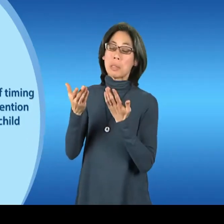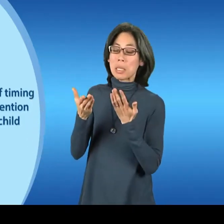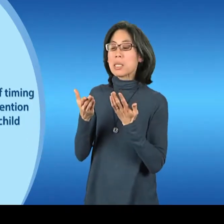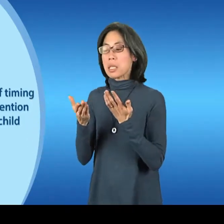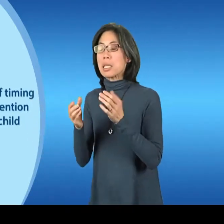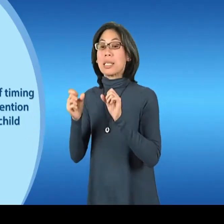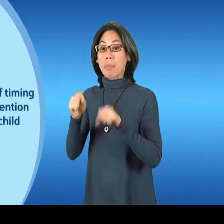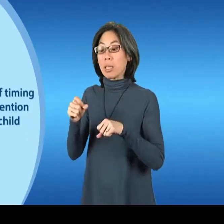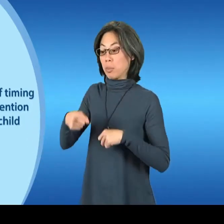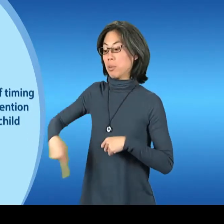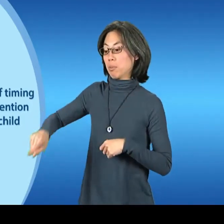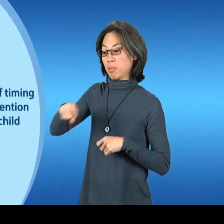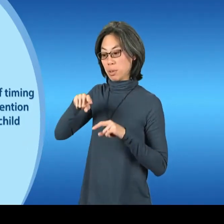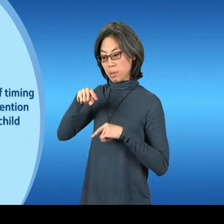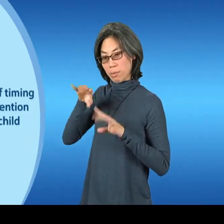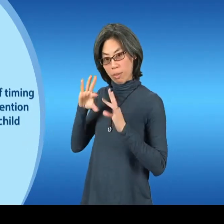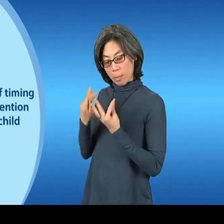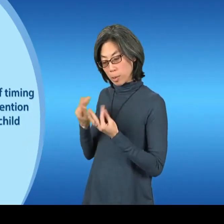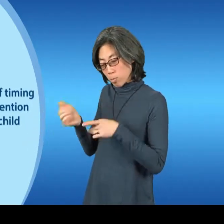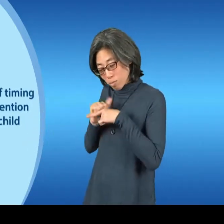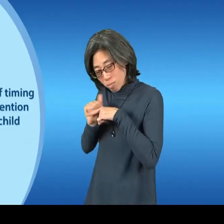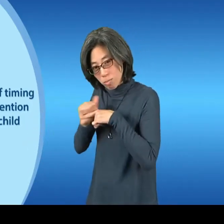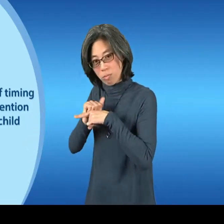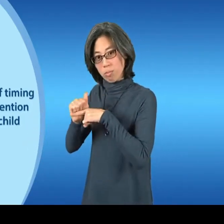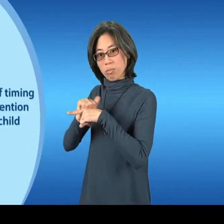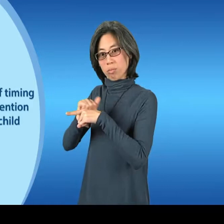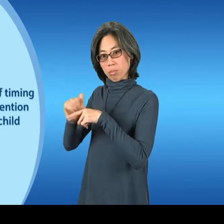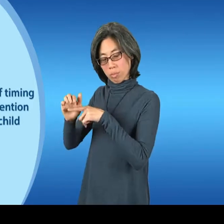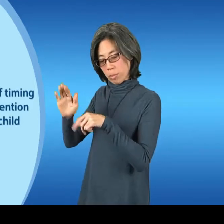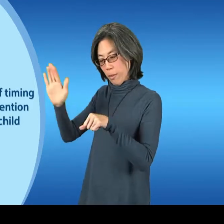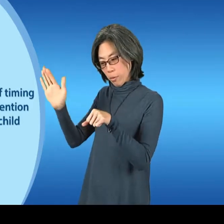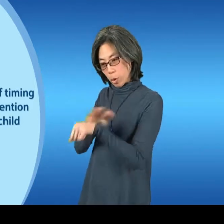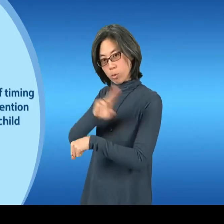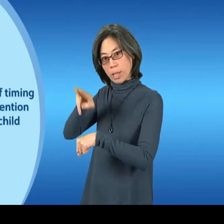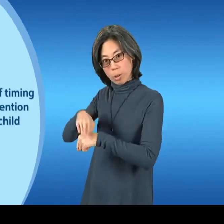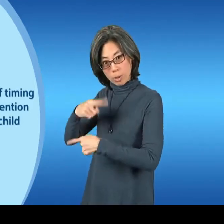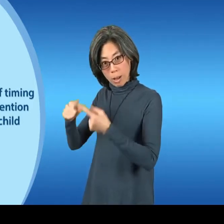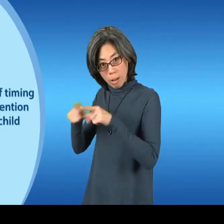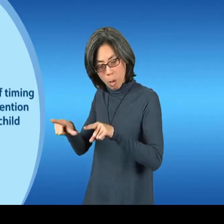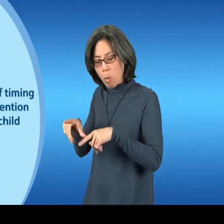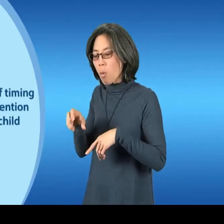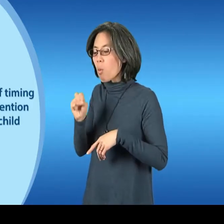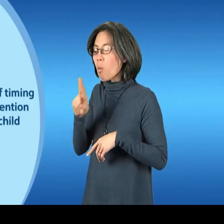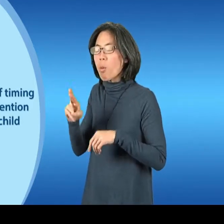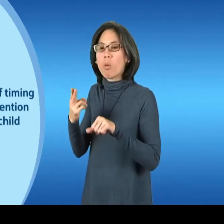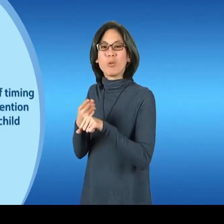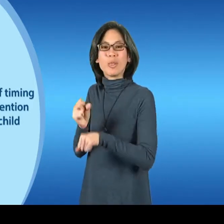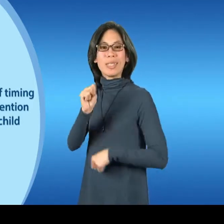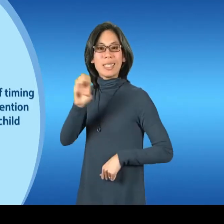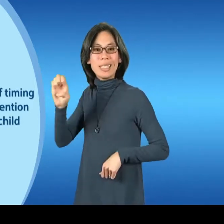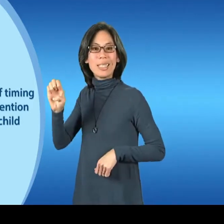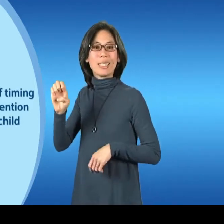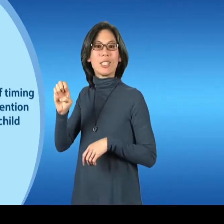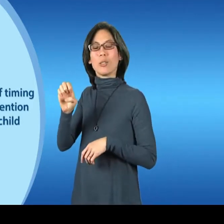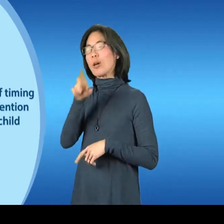It's possible that in those kinds of family situations, the parents may not be using full ASL, or they may be speaking at the same time as